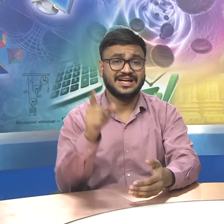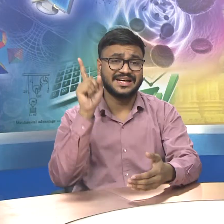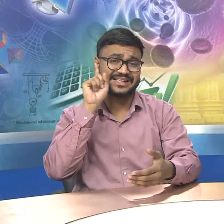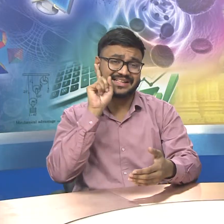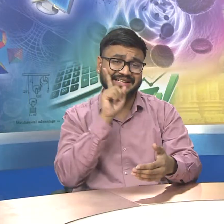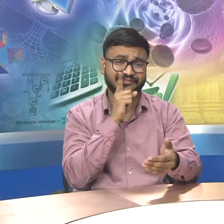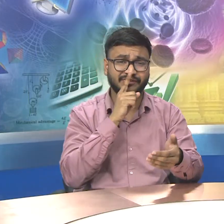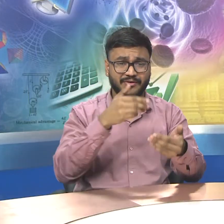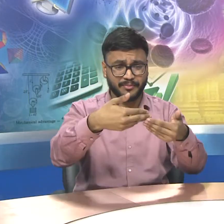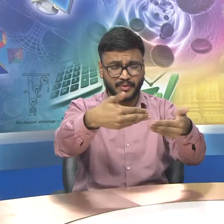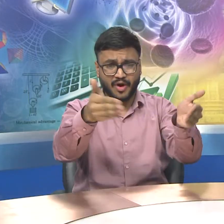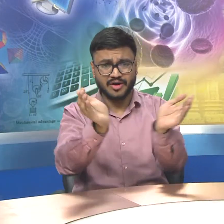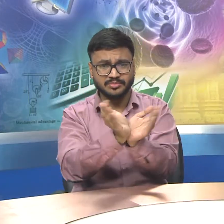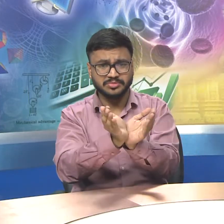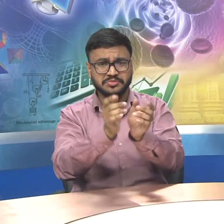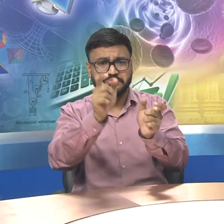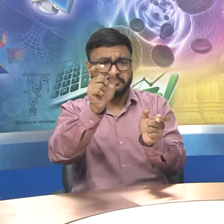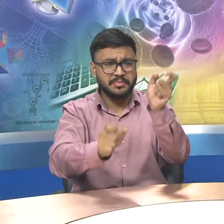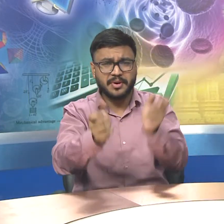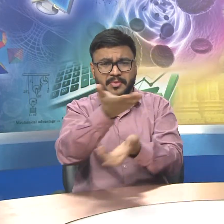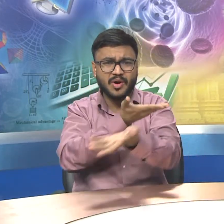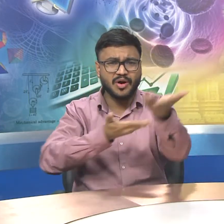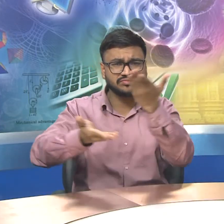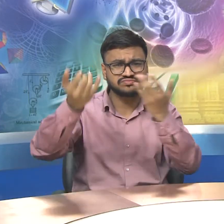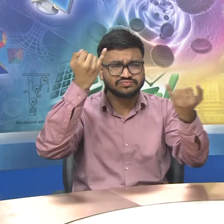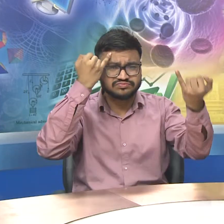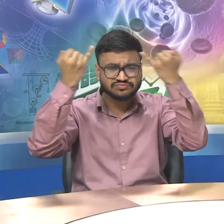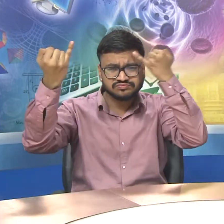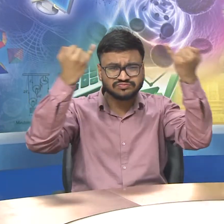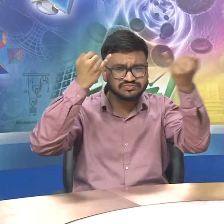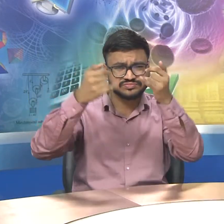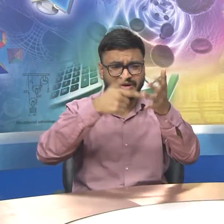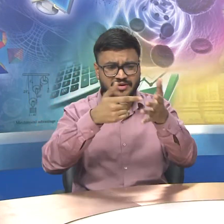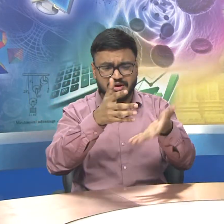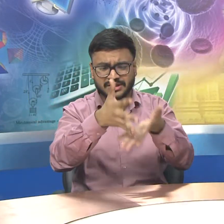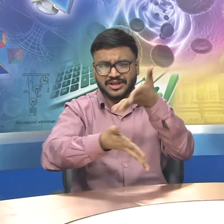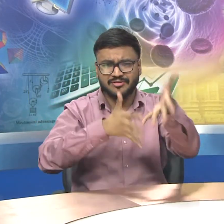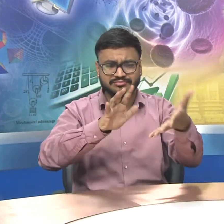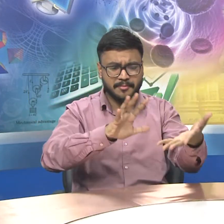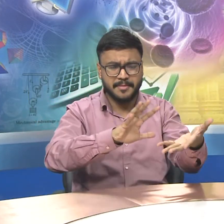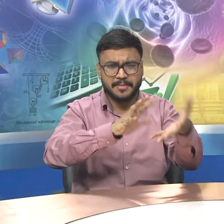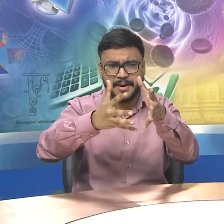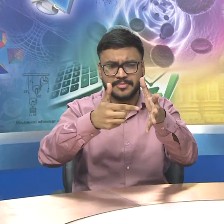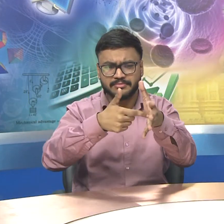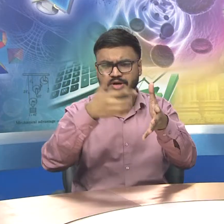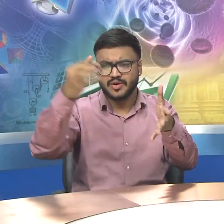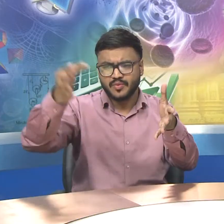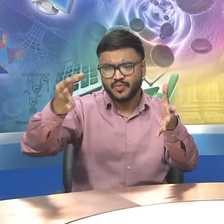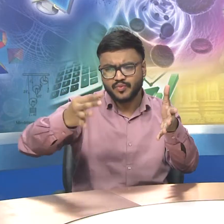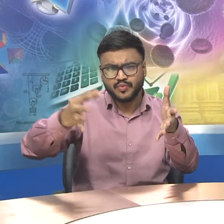And also in this lesson, we can describe how new signs are created by the deaf